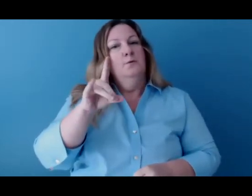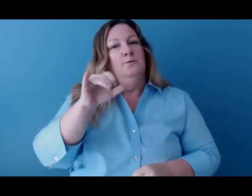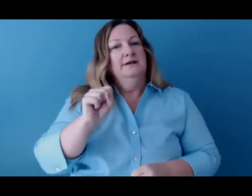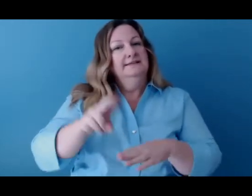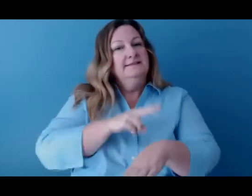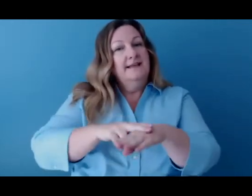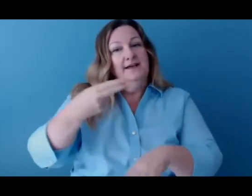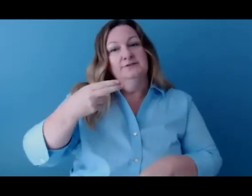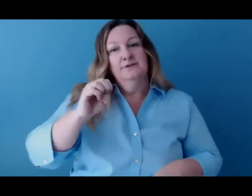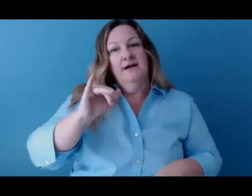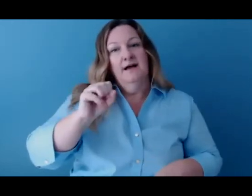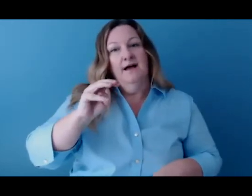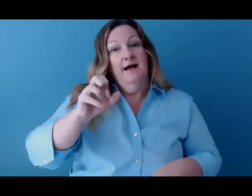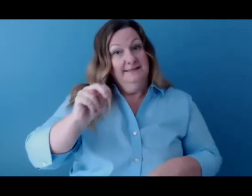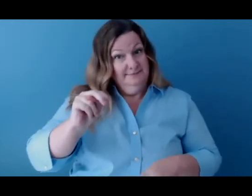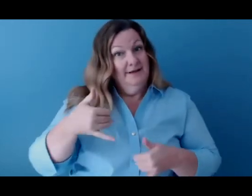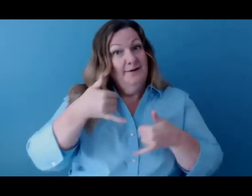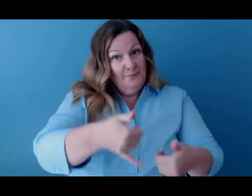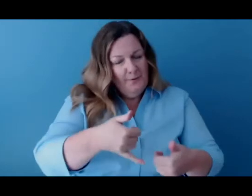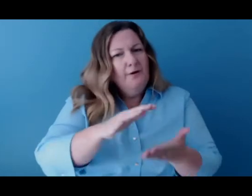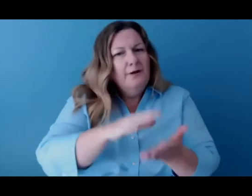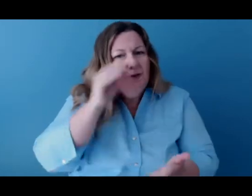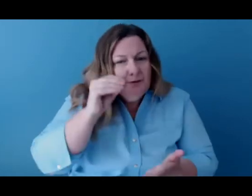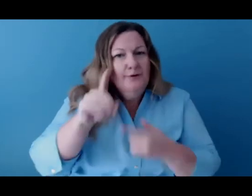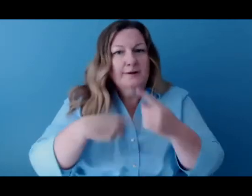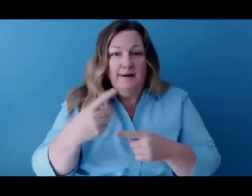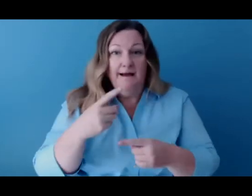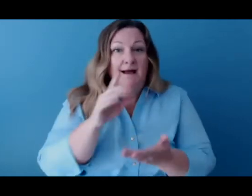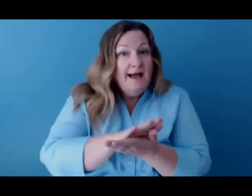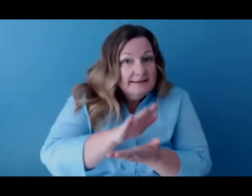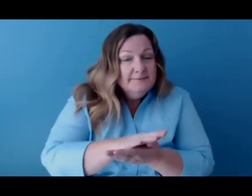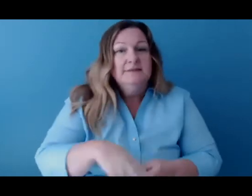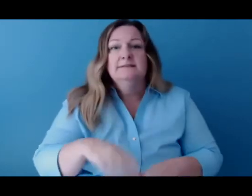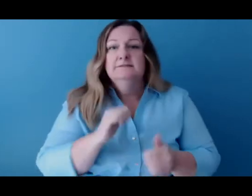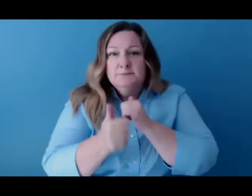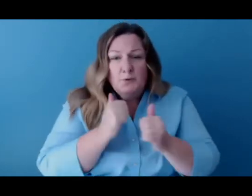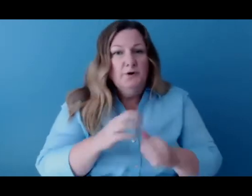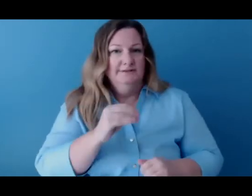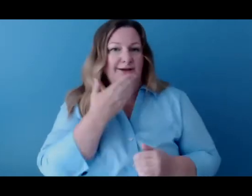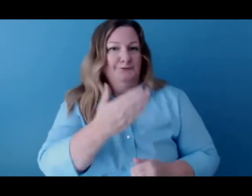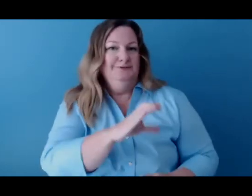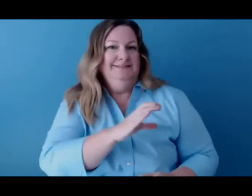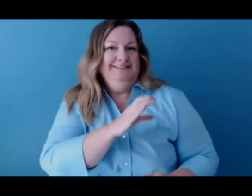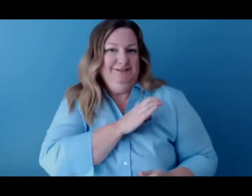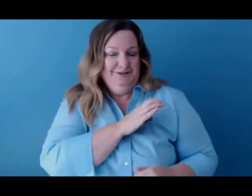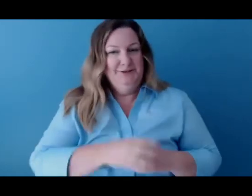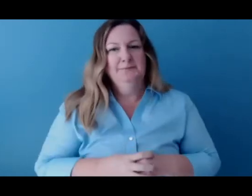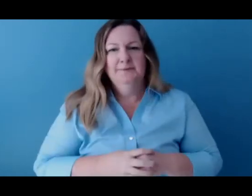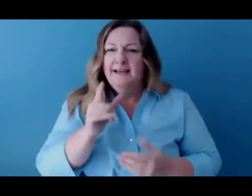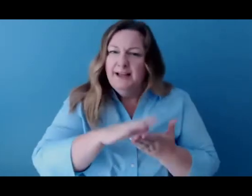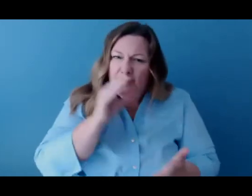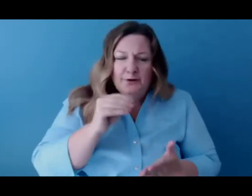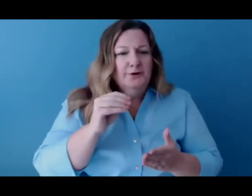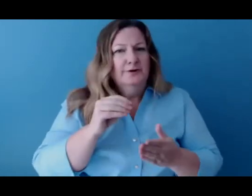school seniors for athletics, academics, and citizenship. This brought all sorts of unexpected experiences, from articles in church